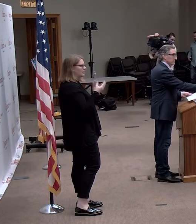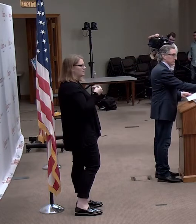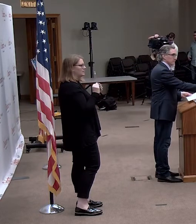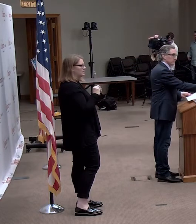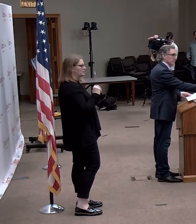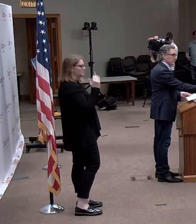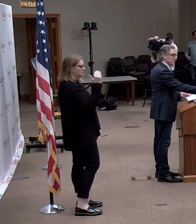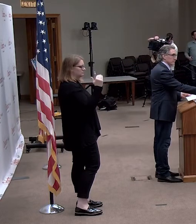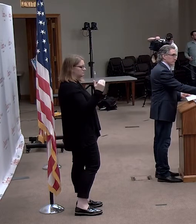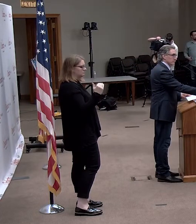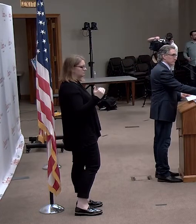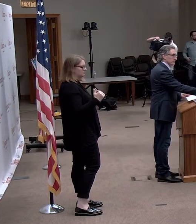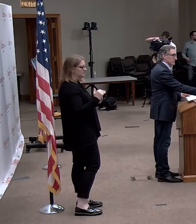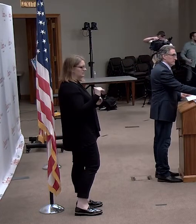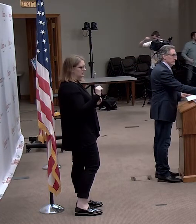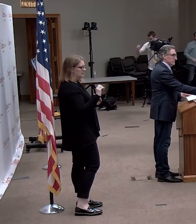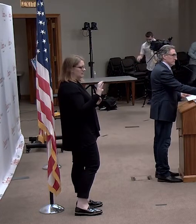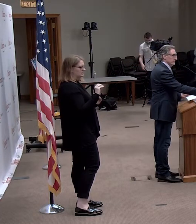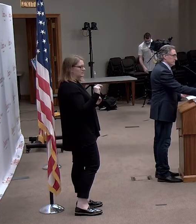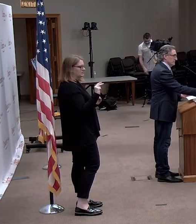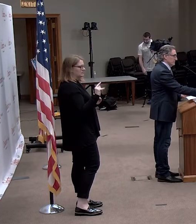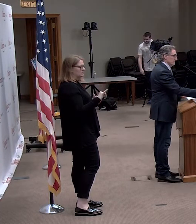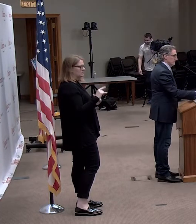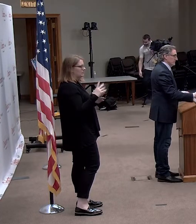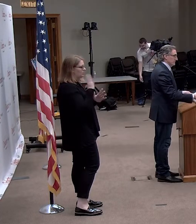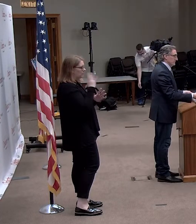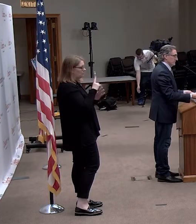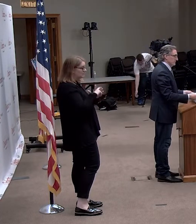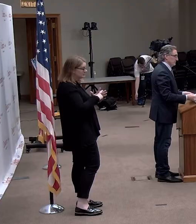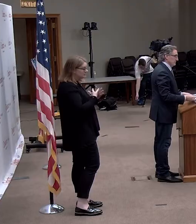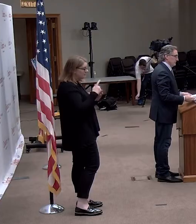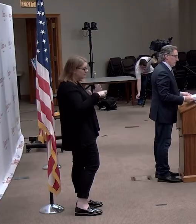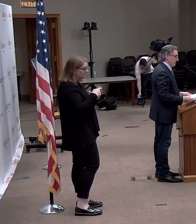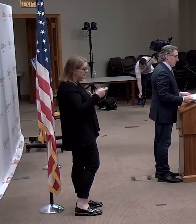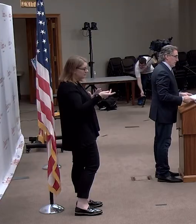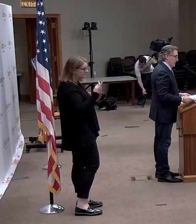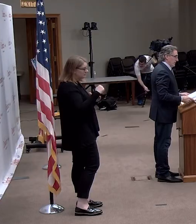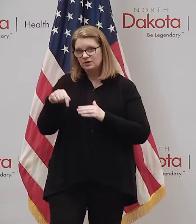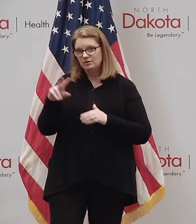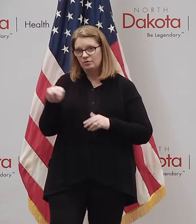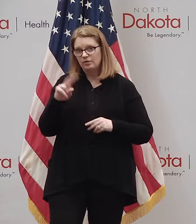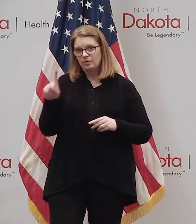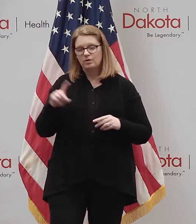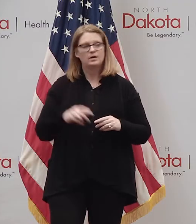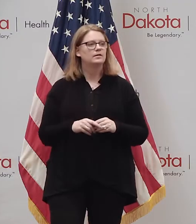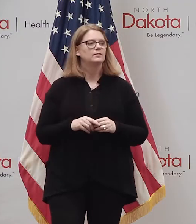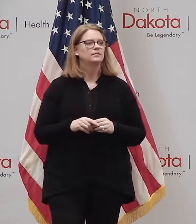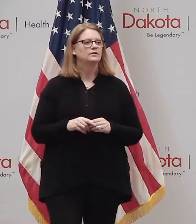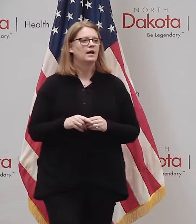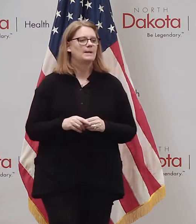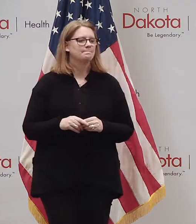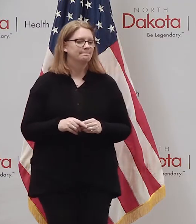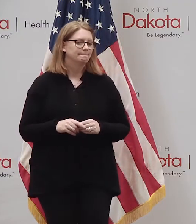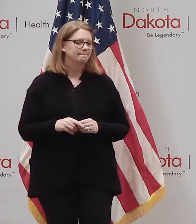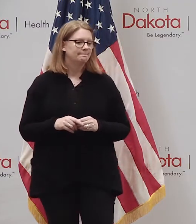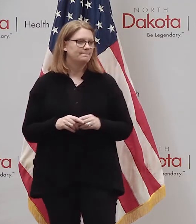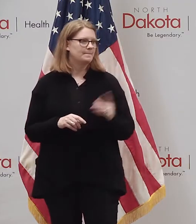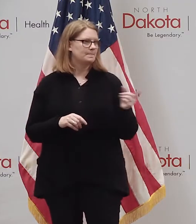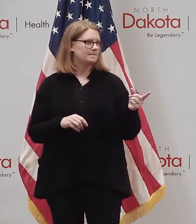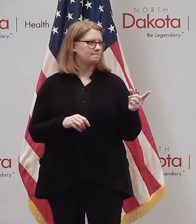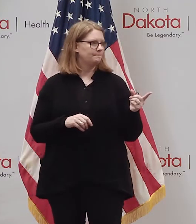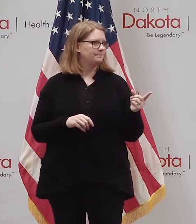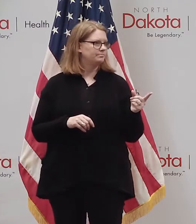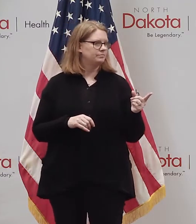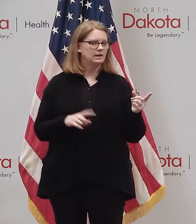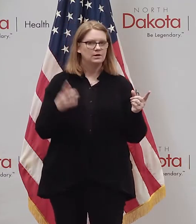in Cass County and overall, are we any closer to beginning phase two in North Dakota? Well, we certainly are going to